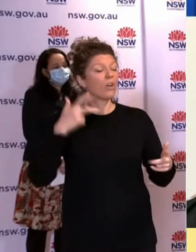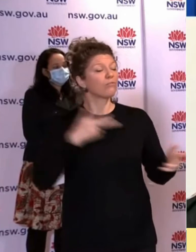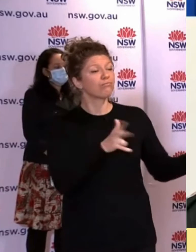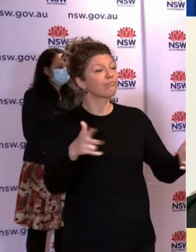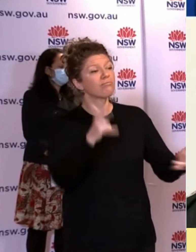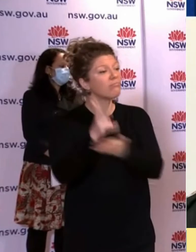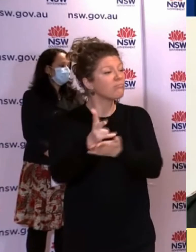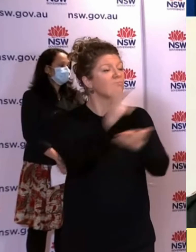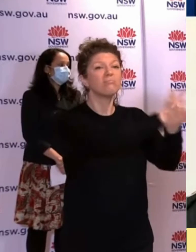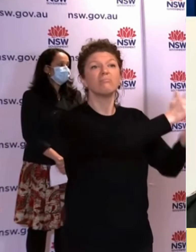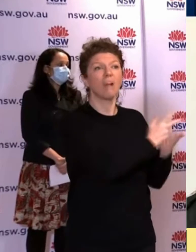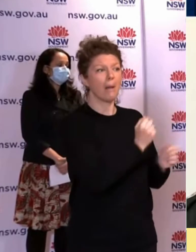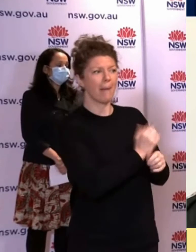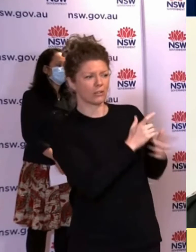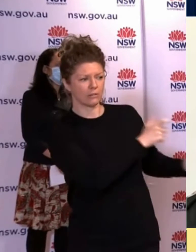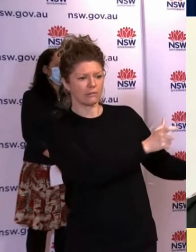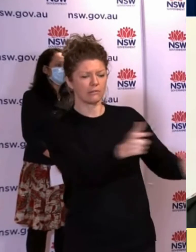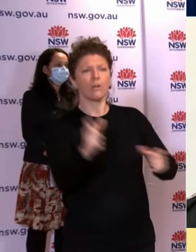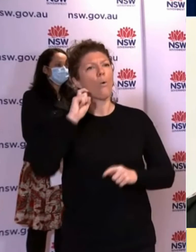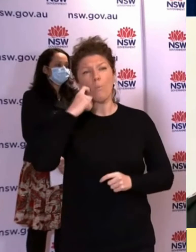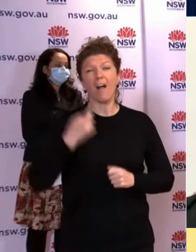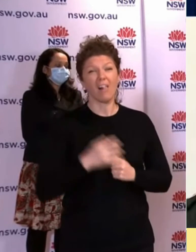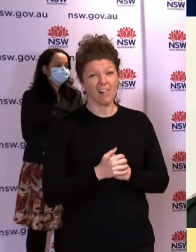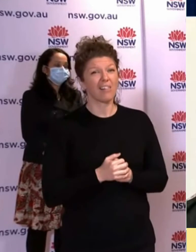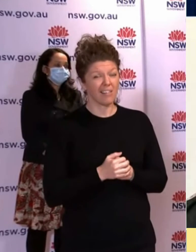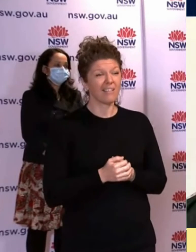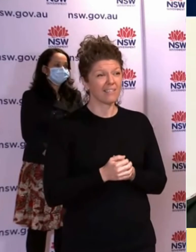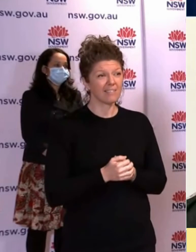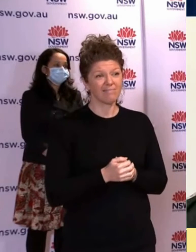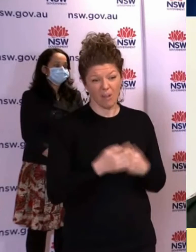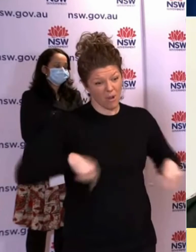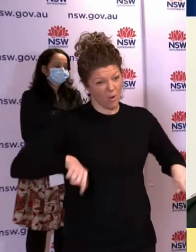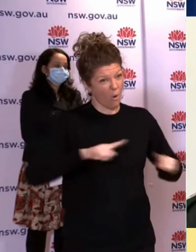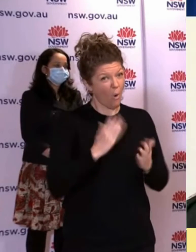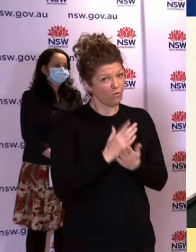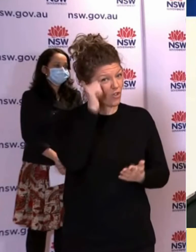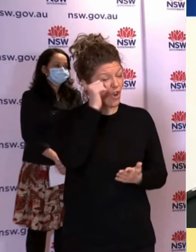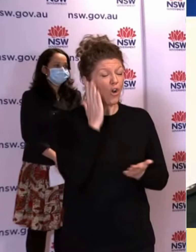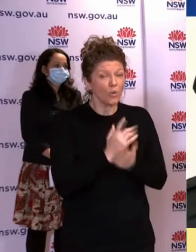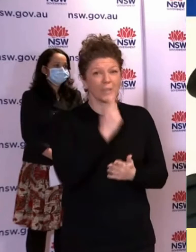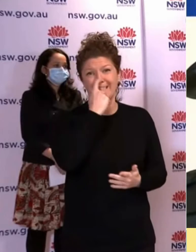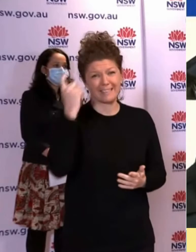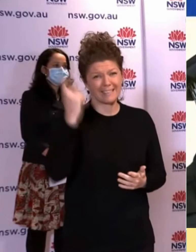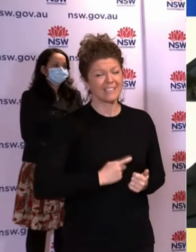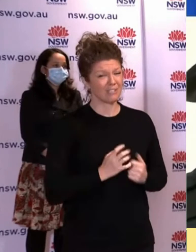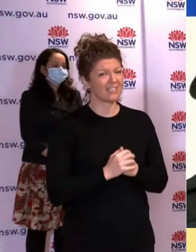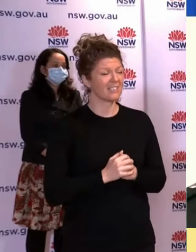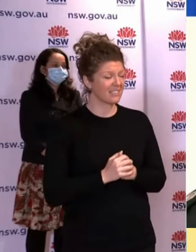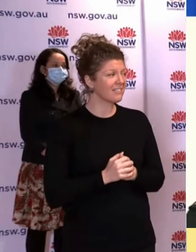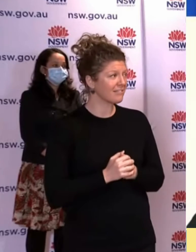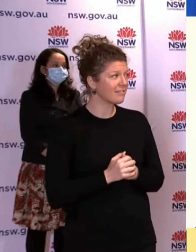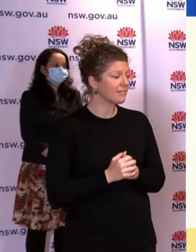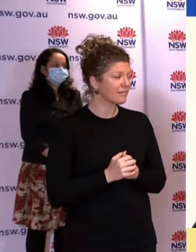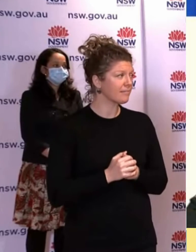that everyone makes some sense of this and realises that we all have a part to play in this. We all have a part to play. And tomorrow, of